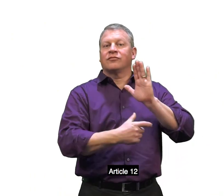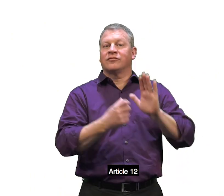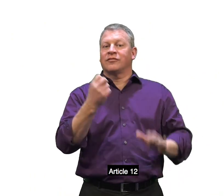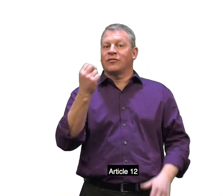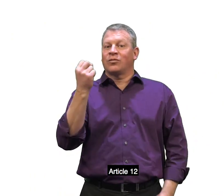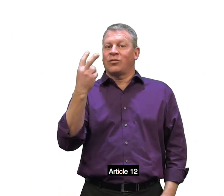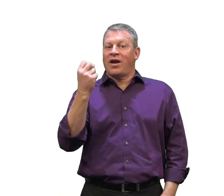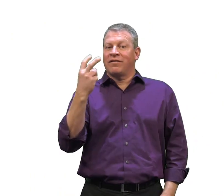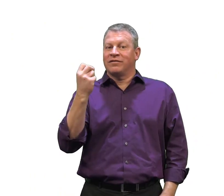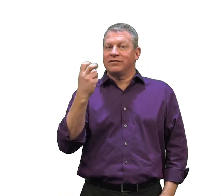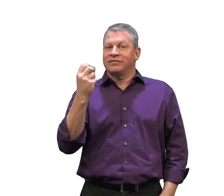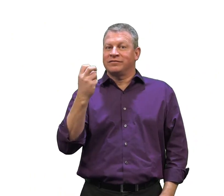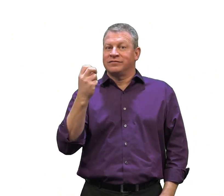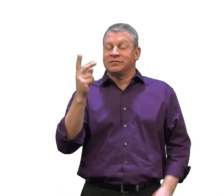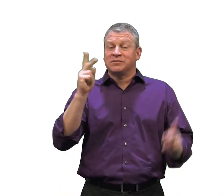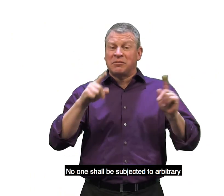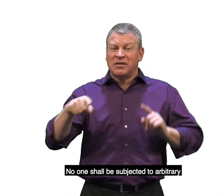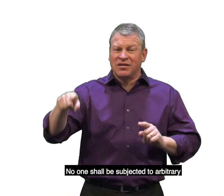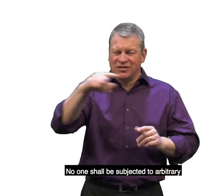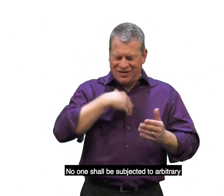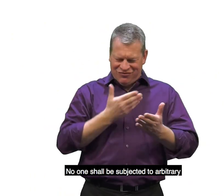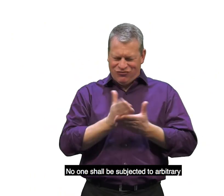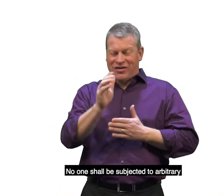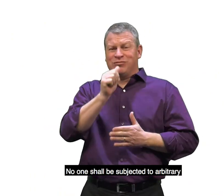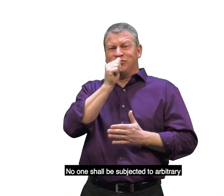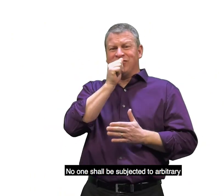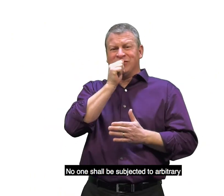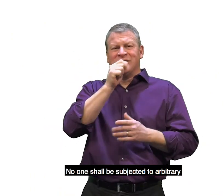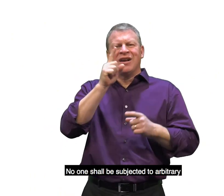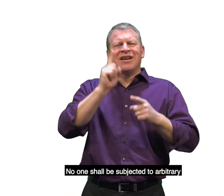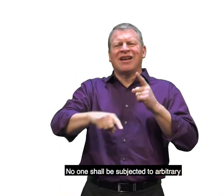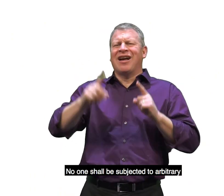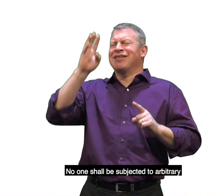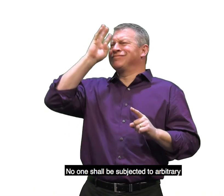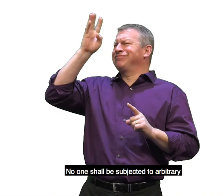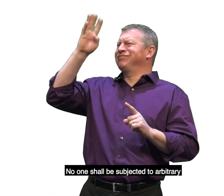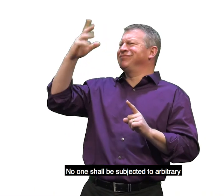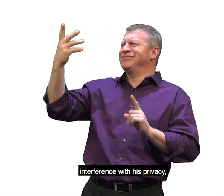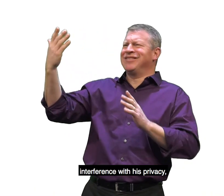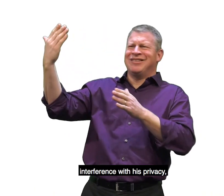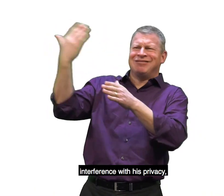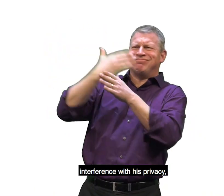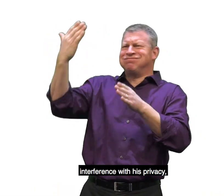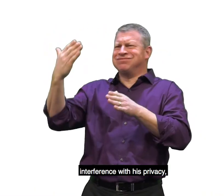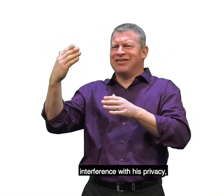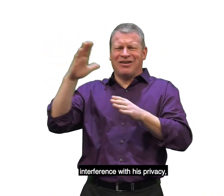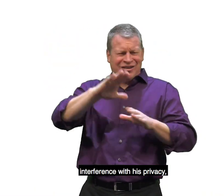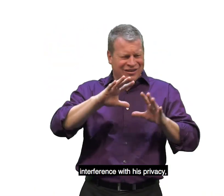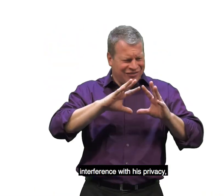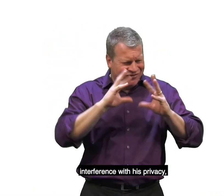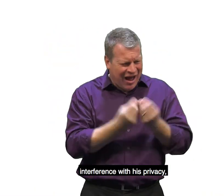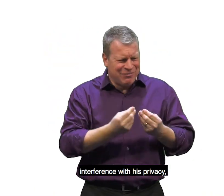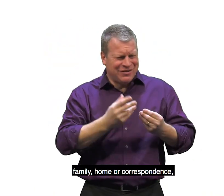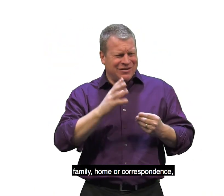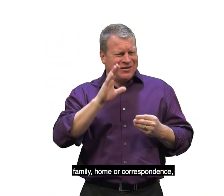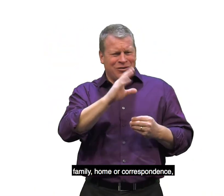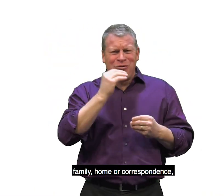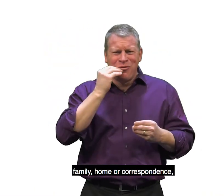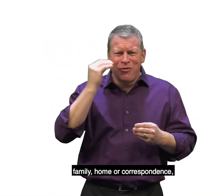Article 12. No one shall be subjected to arbitrary interference with his privacy, family,